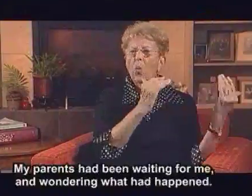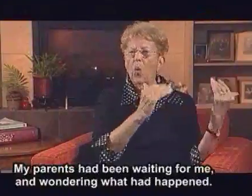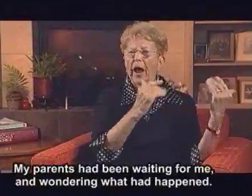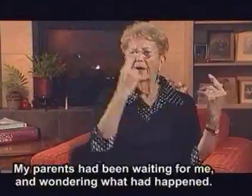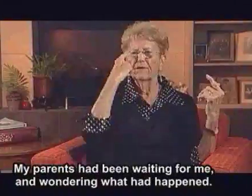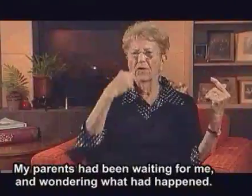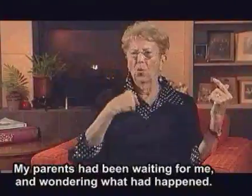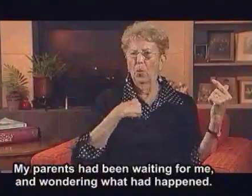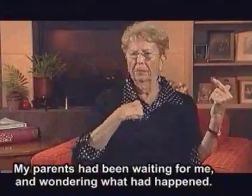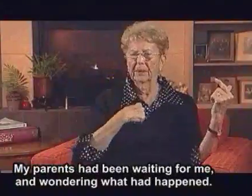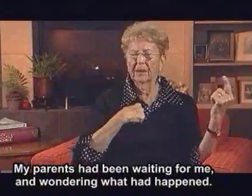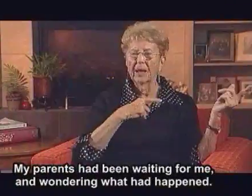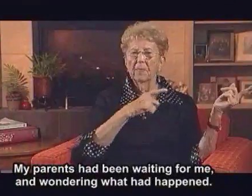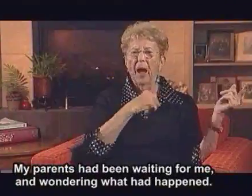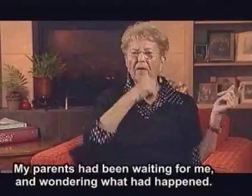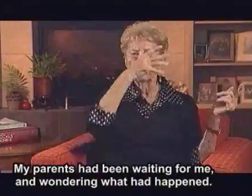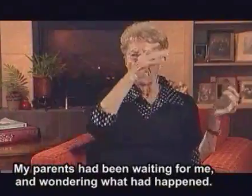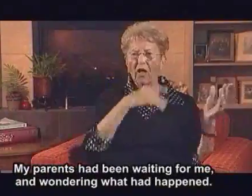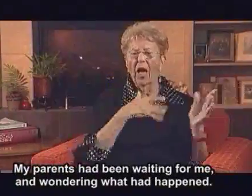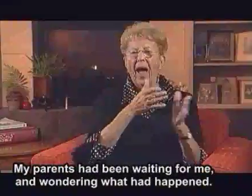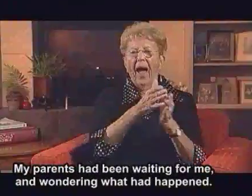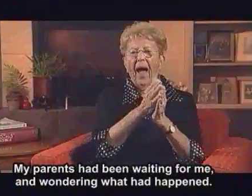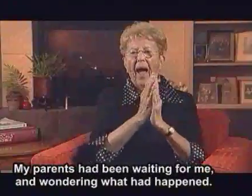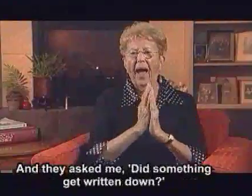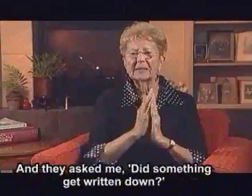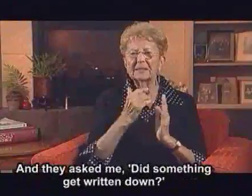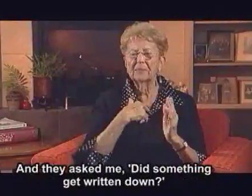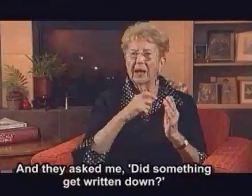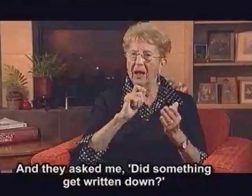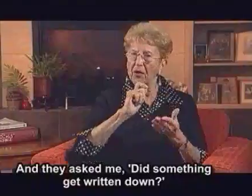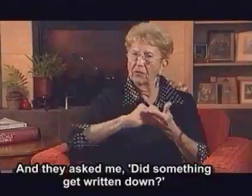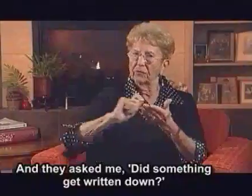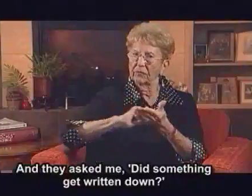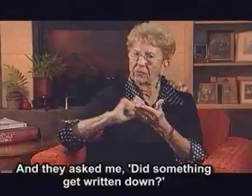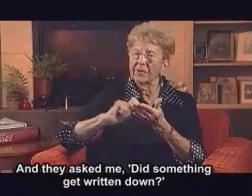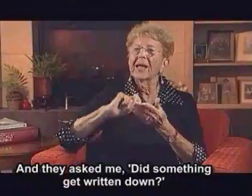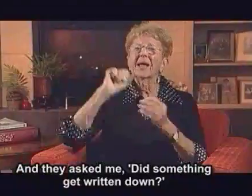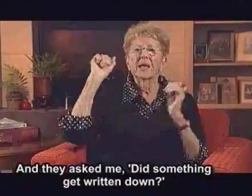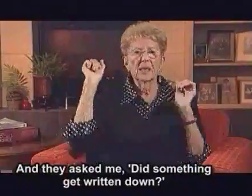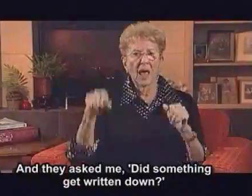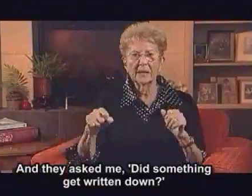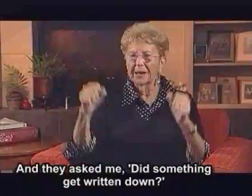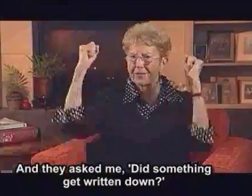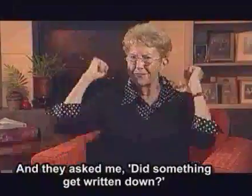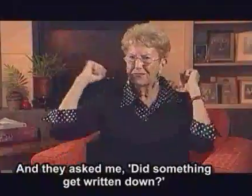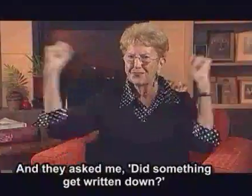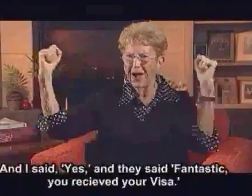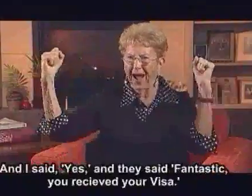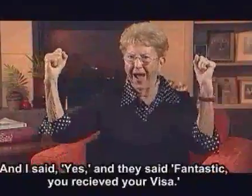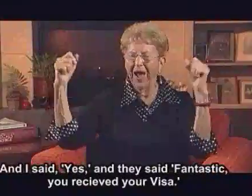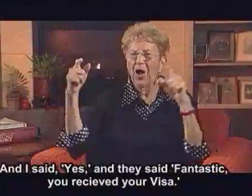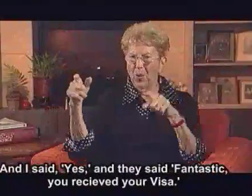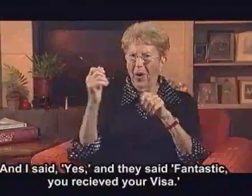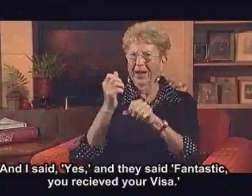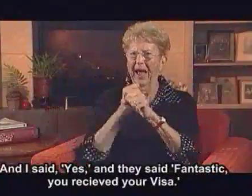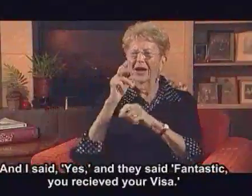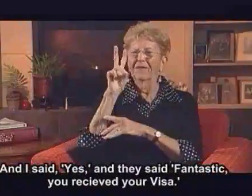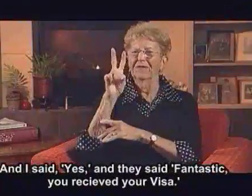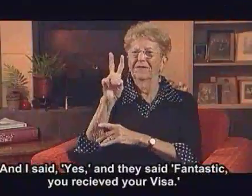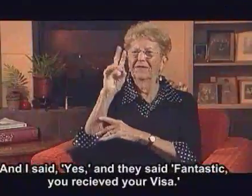My parents had been waiting for me and wondering what had happened. And they asked me, did something get written down? And I said, yes. And they